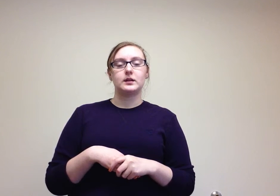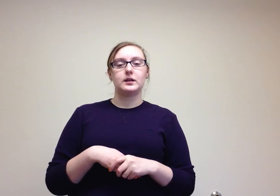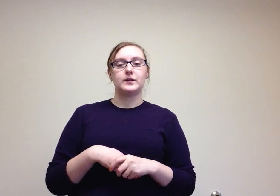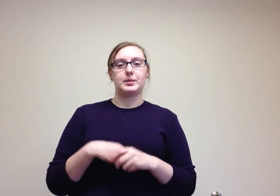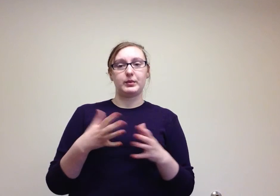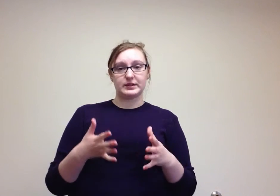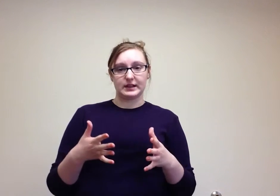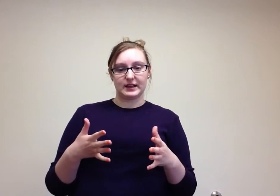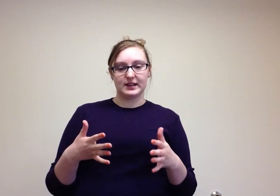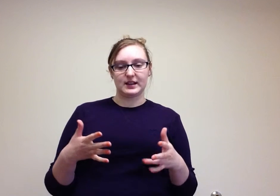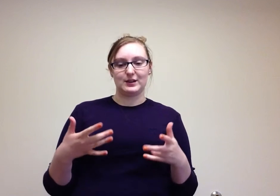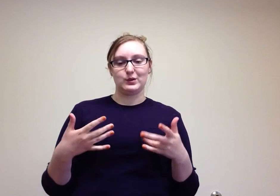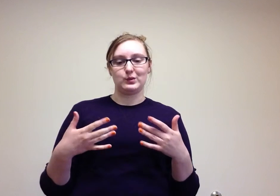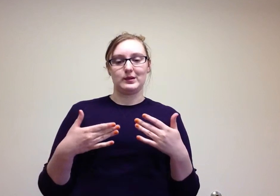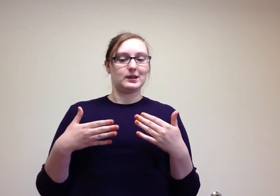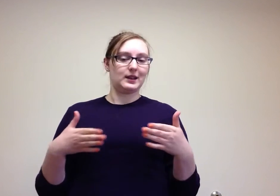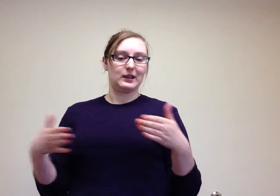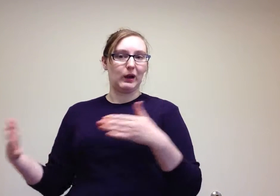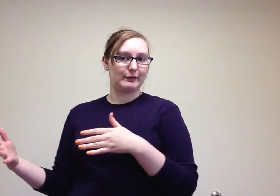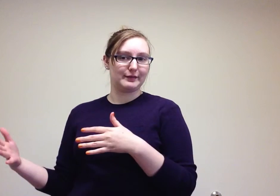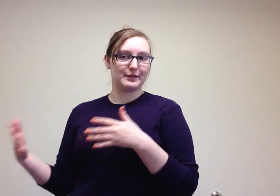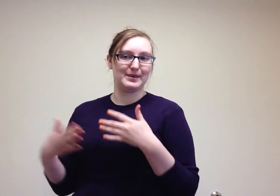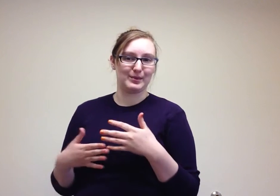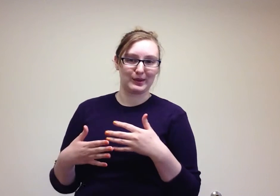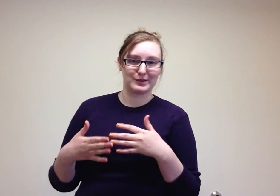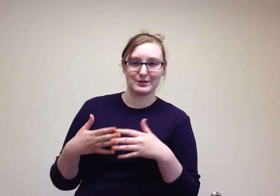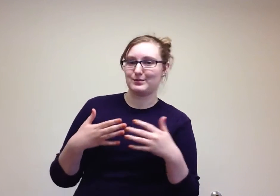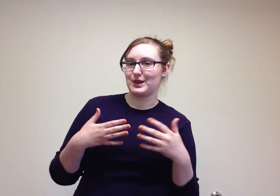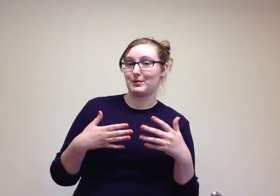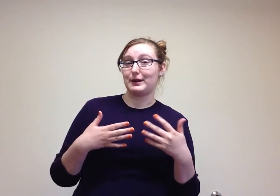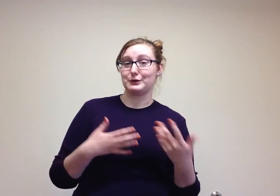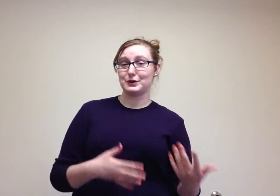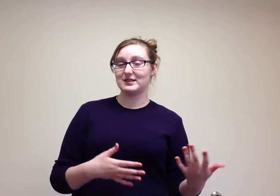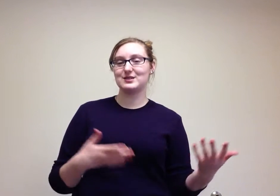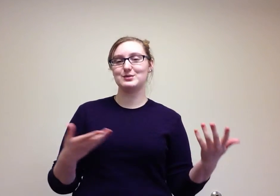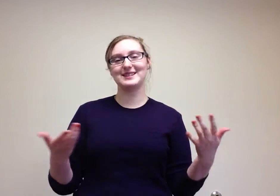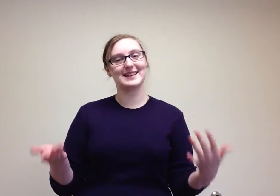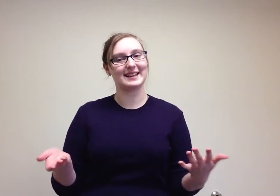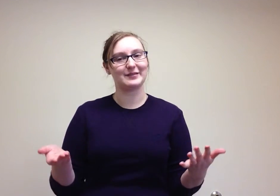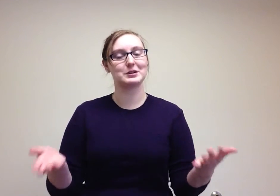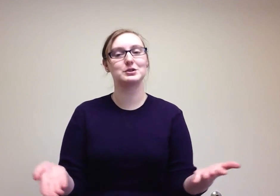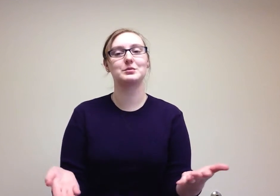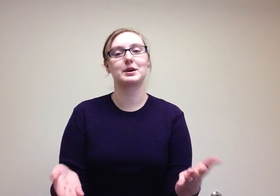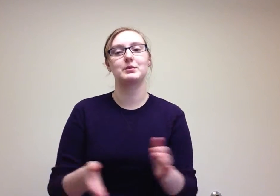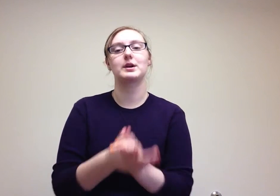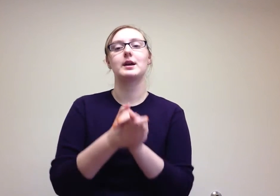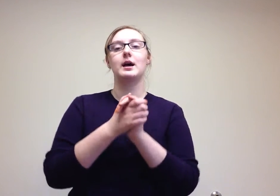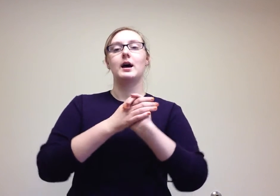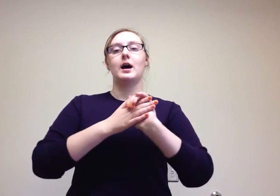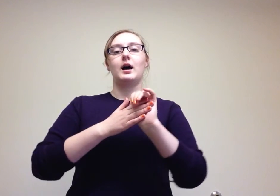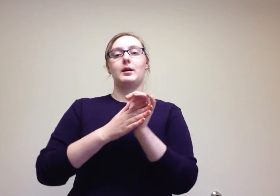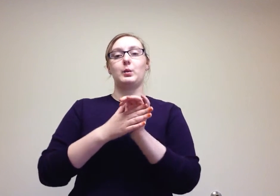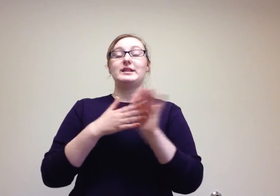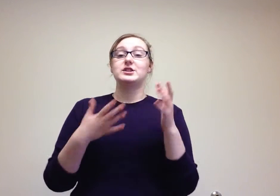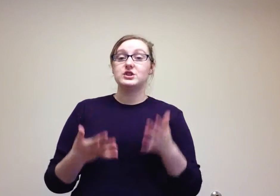if you put poison in it, then you would kill off the people that are buying the drugs, and you wouldn't exactly have a consumer anymore. Well, it's